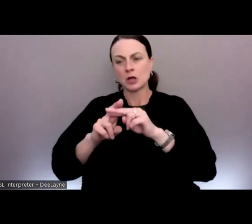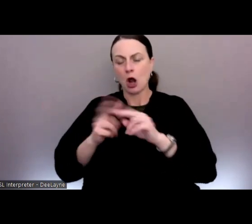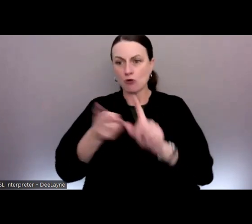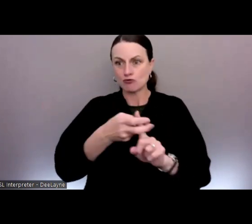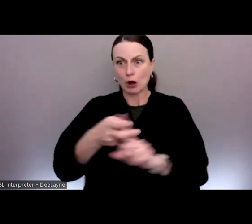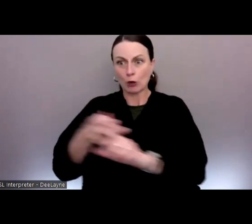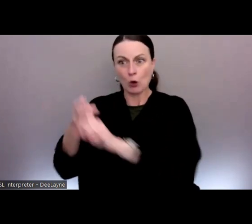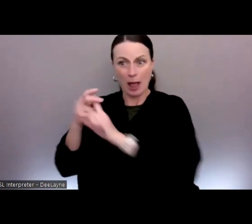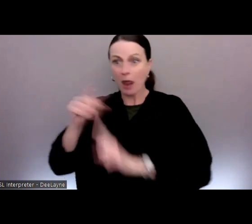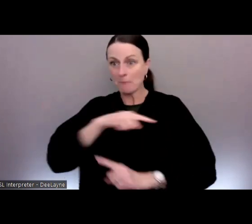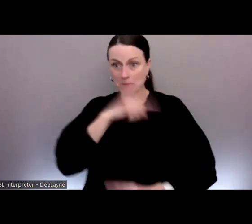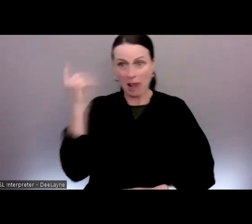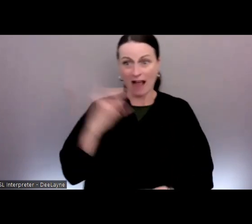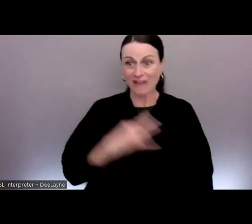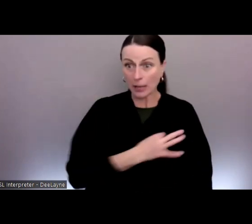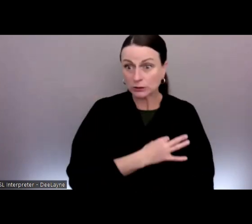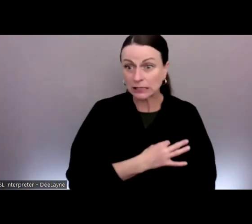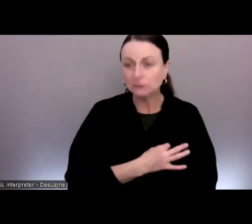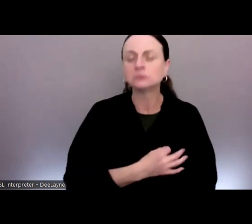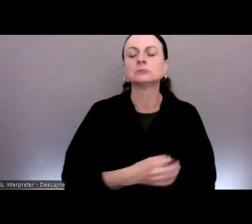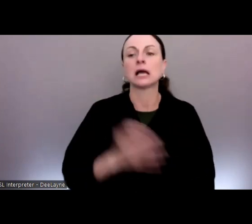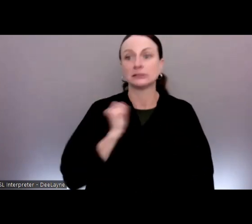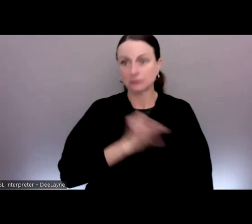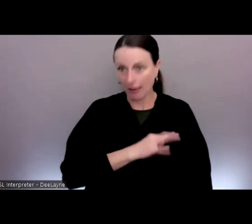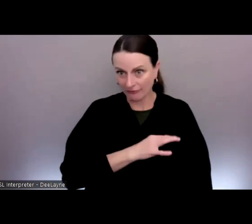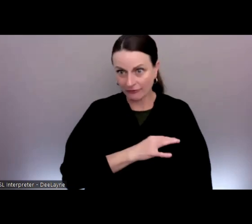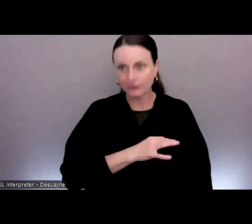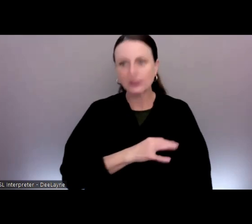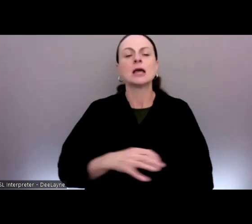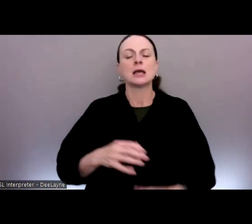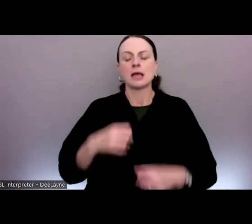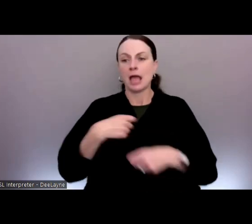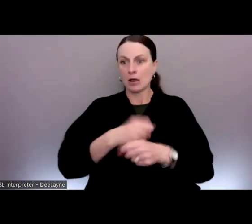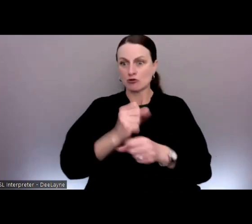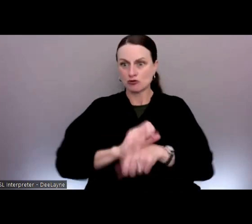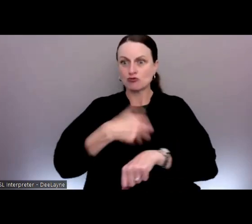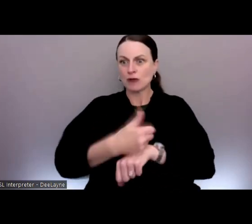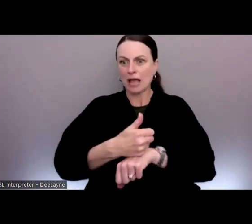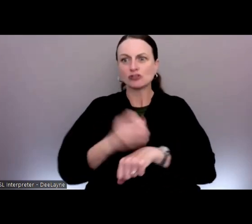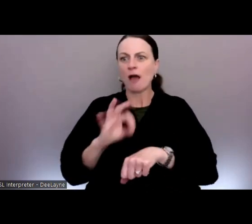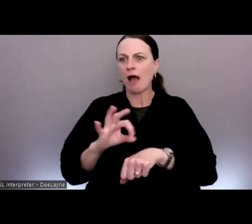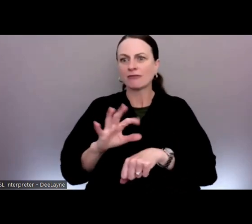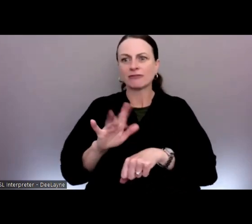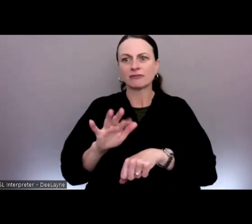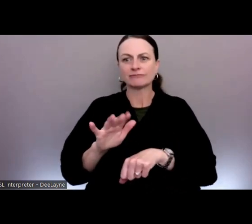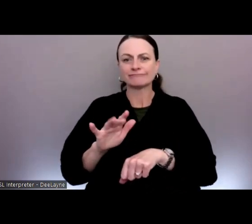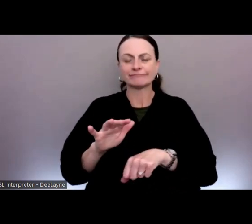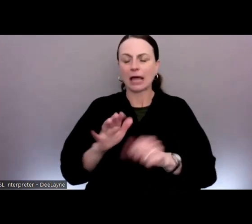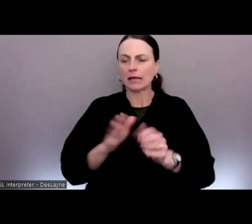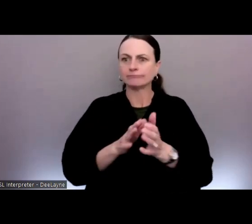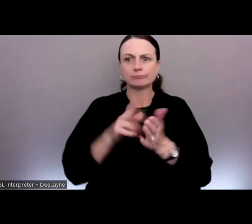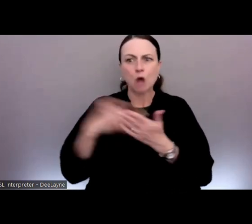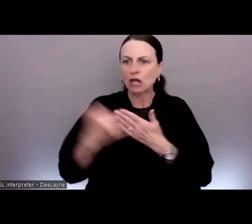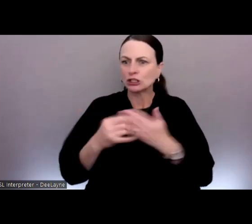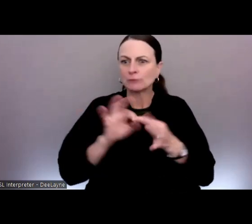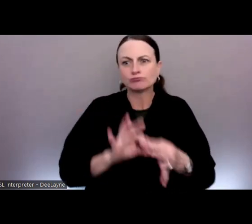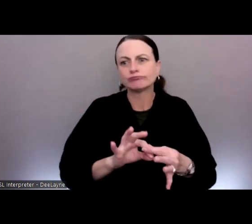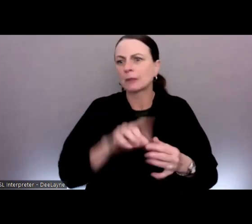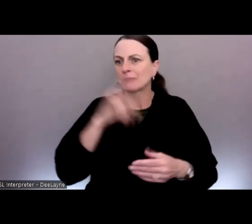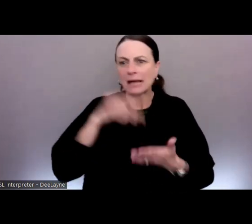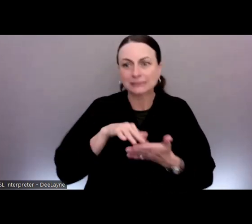of Black faculty and staff and the creation of initiatives related to Black